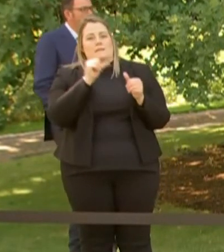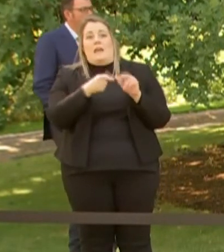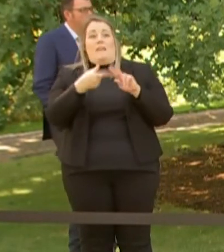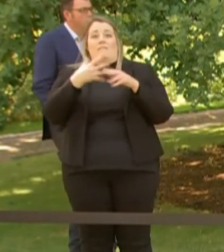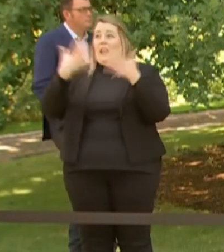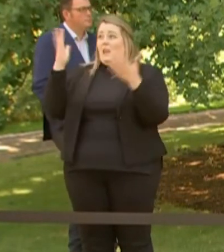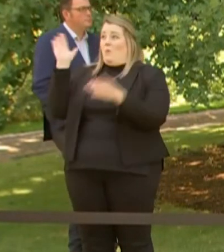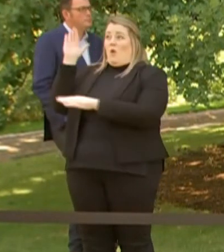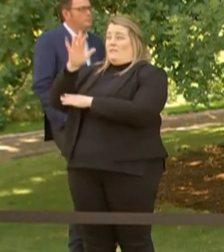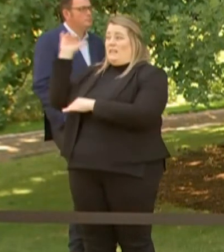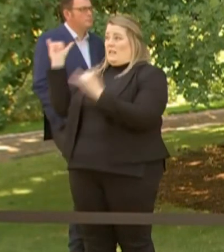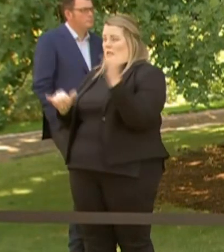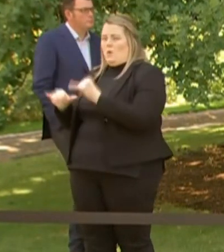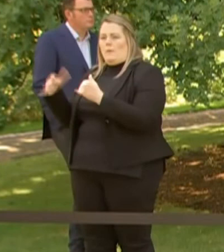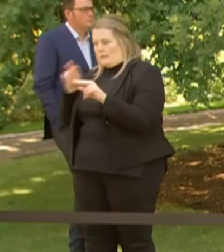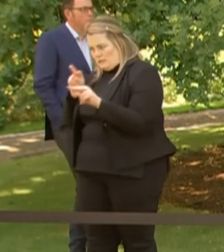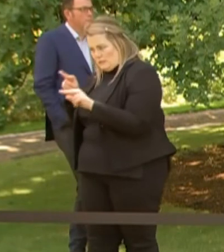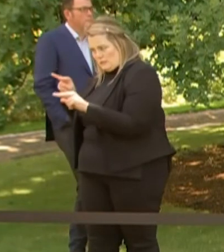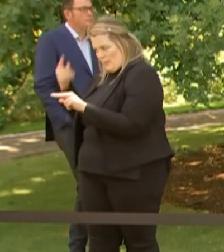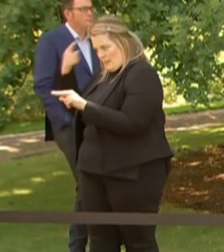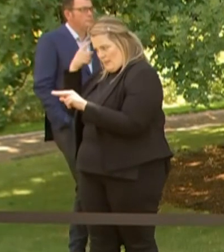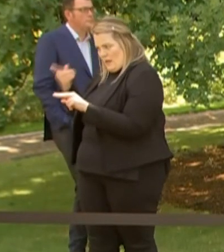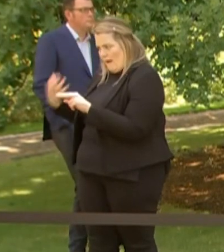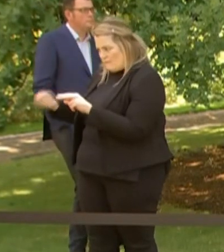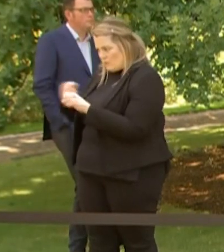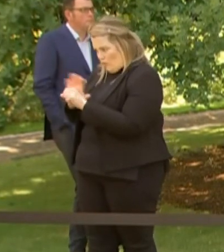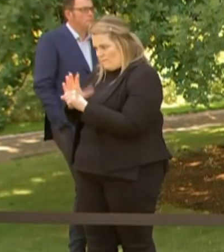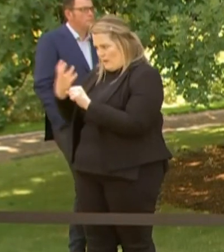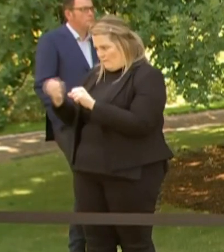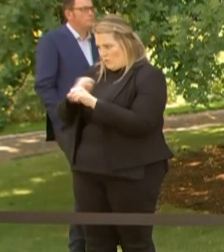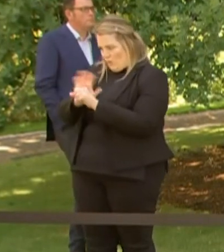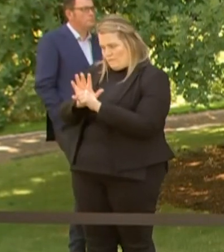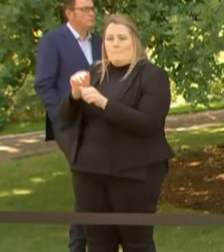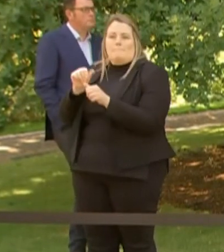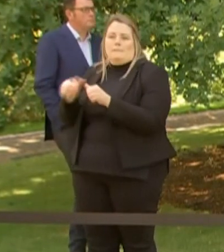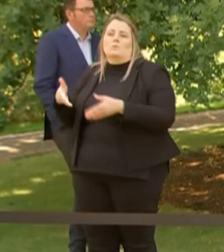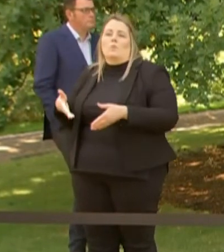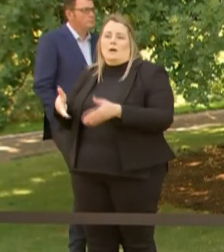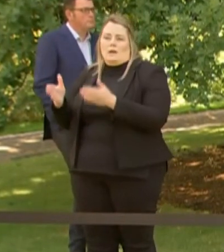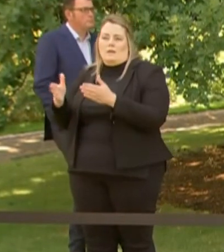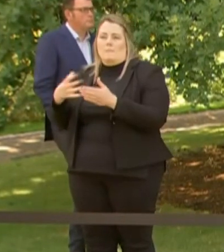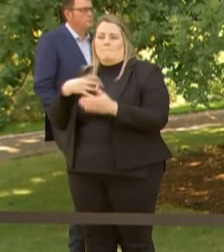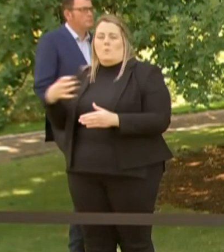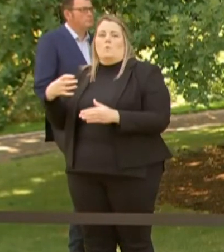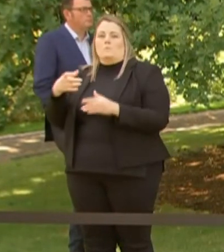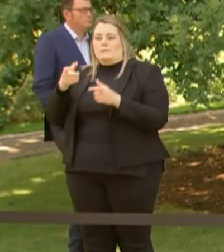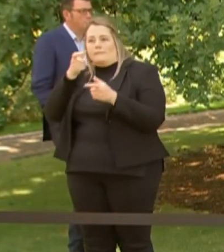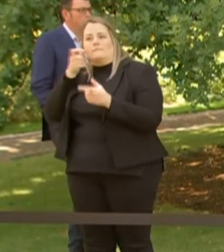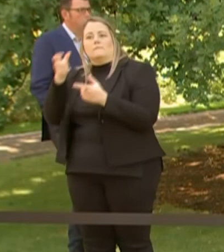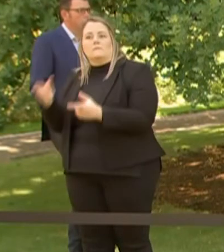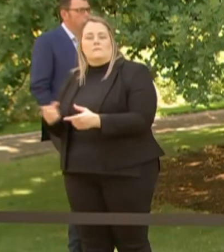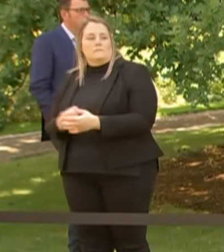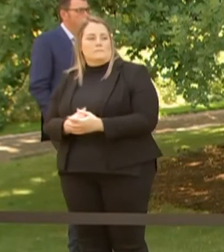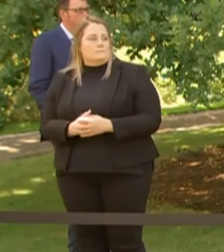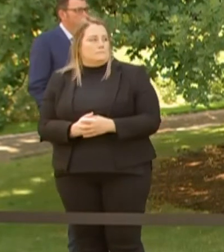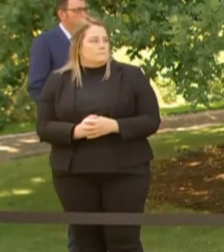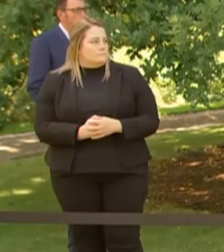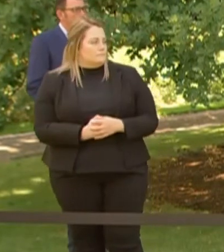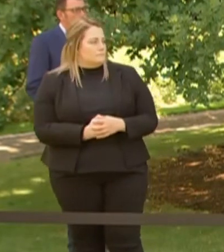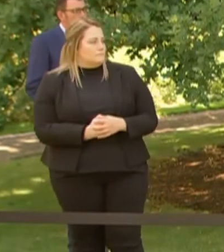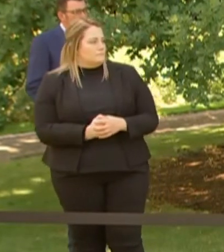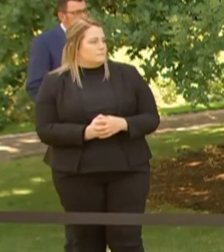The program has been stood up in that way, both from an enforcement and compliance end, but also from a health end.